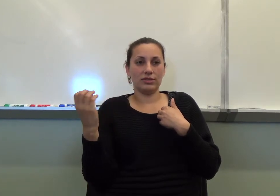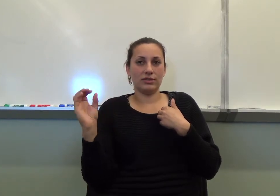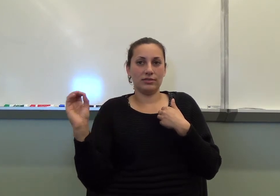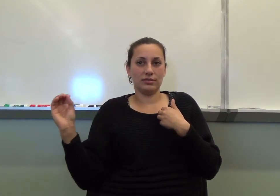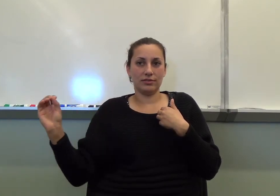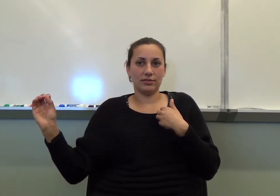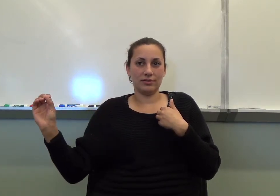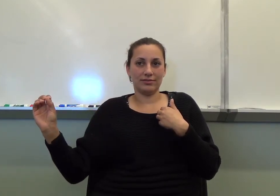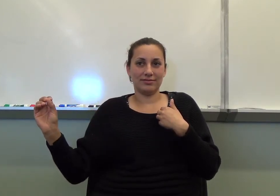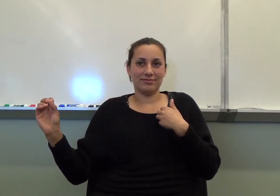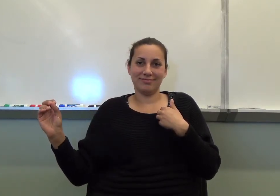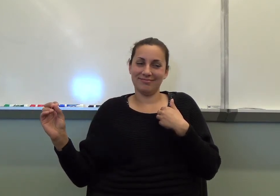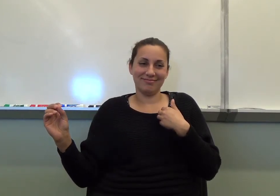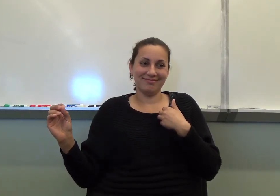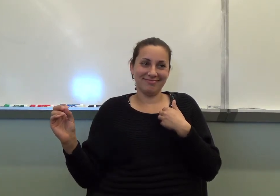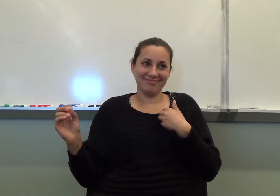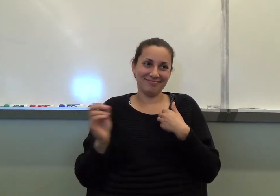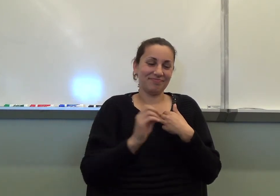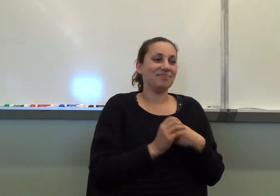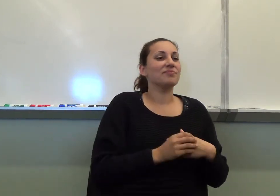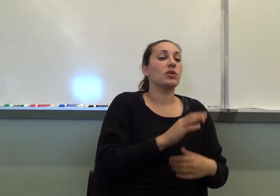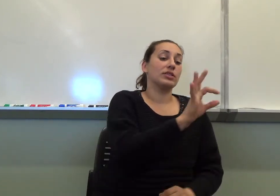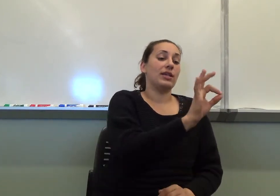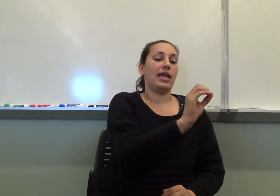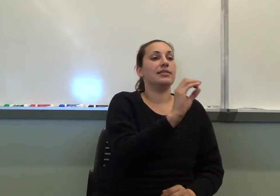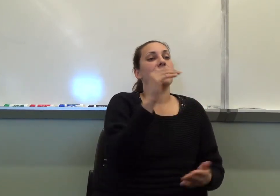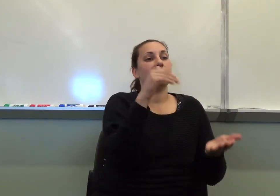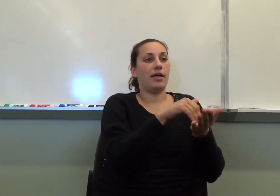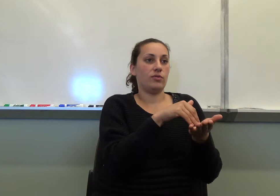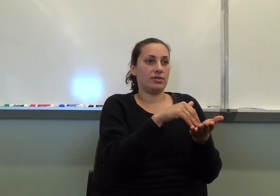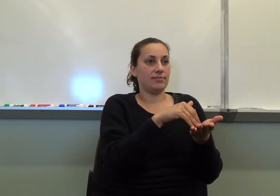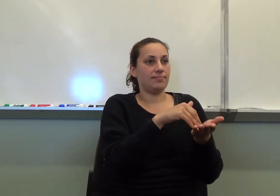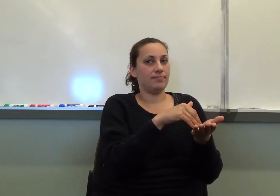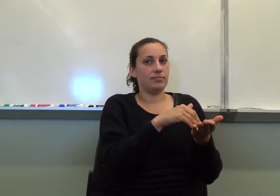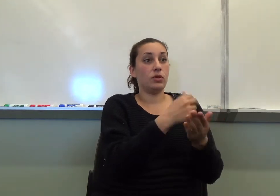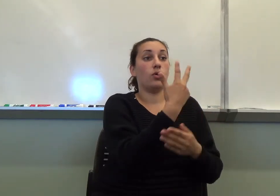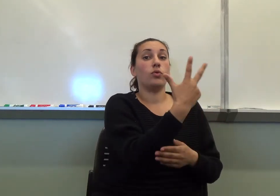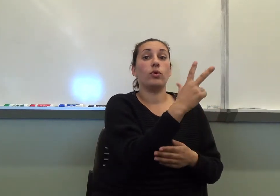There it is, 90,000. Likewise, this is easy too. So we have 90,000 here.